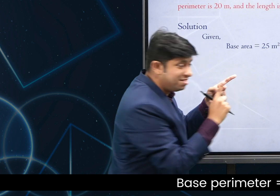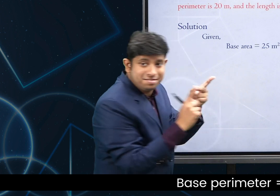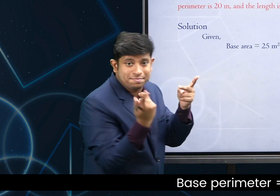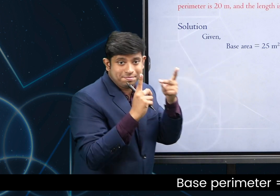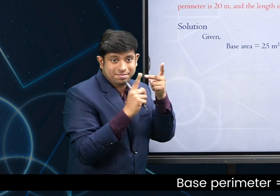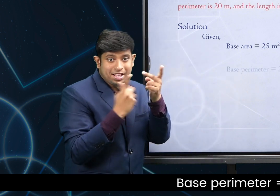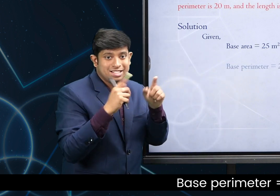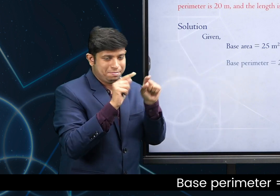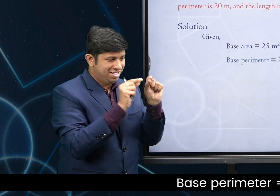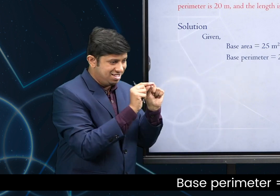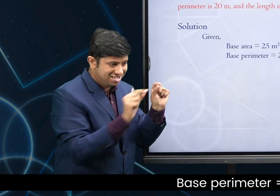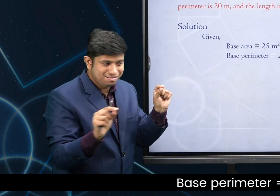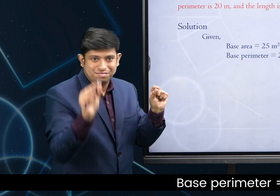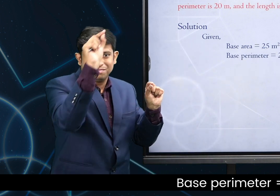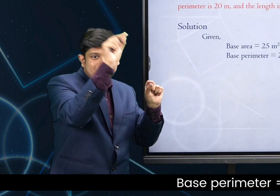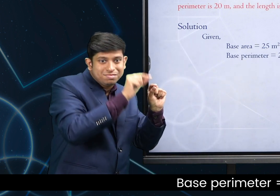Base perimeter is equal to 20 meters.